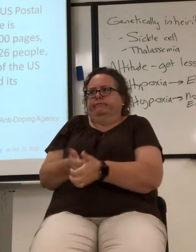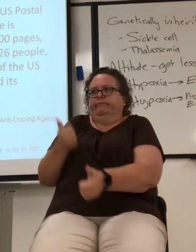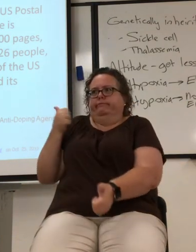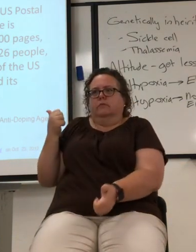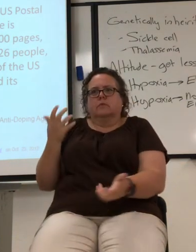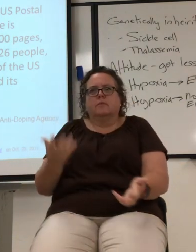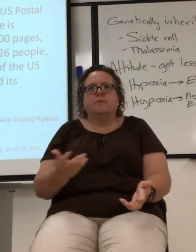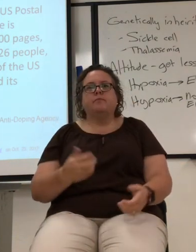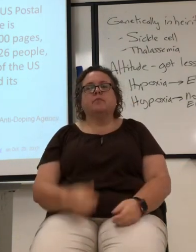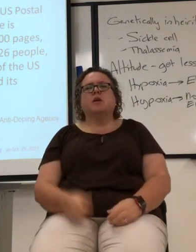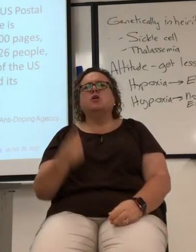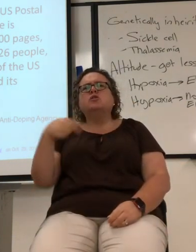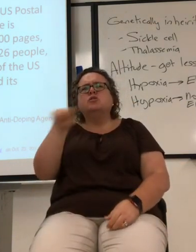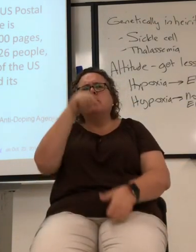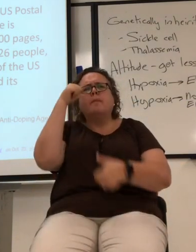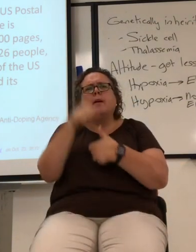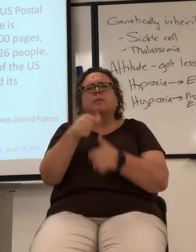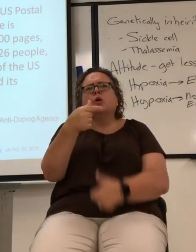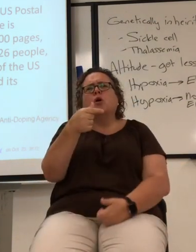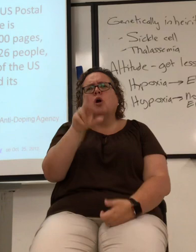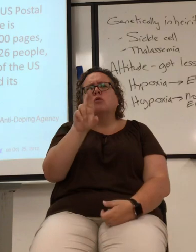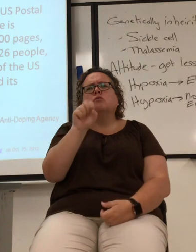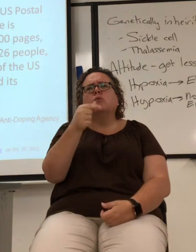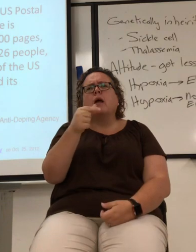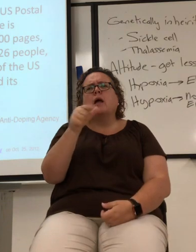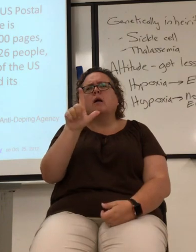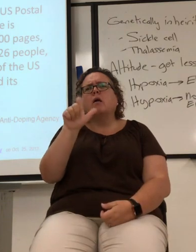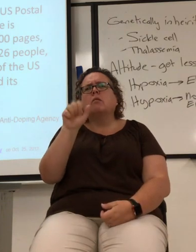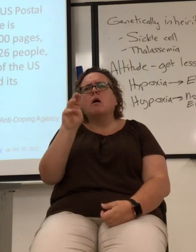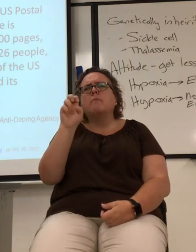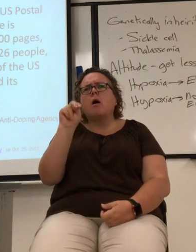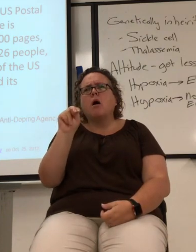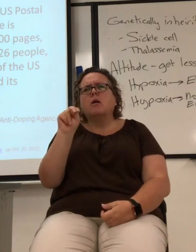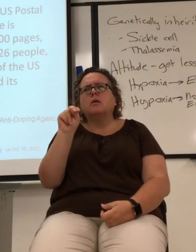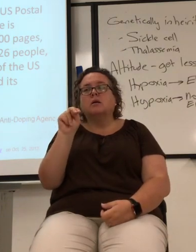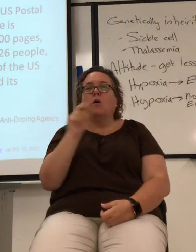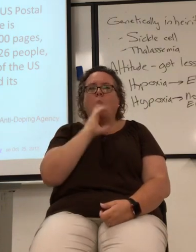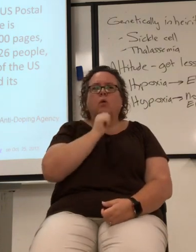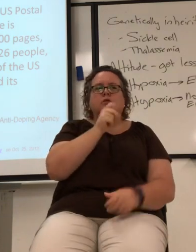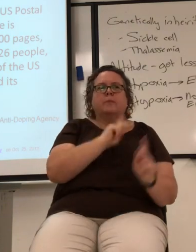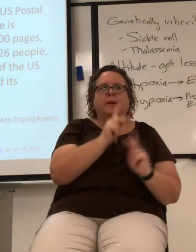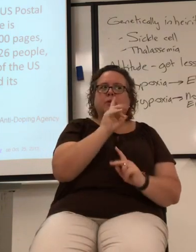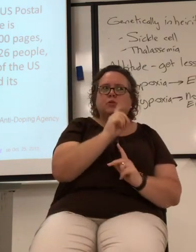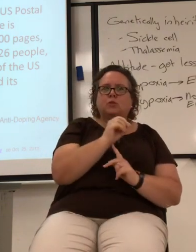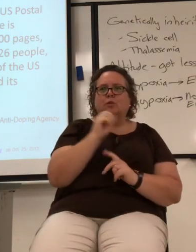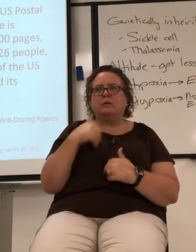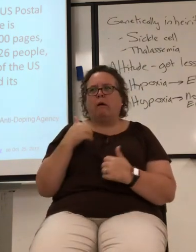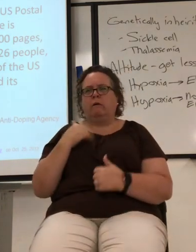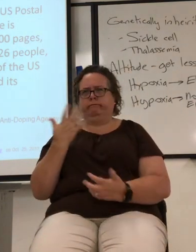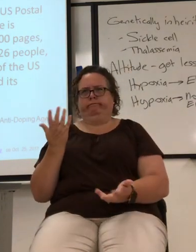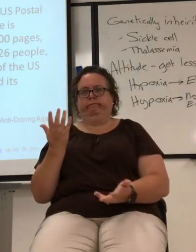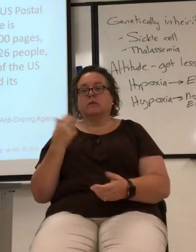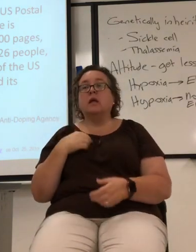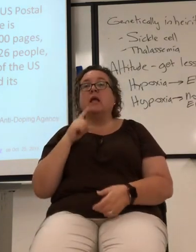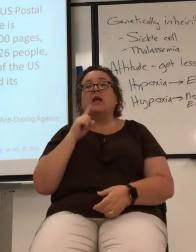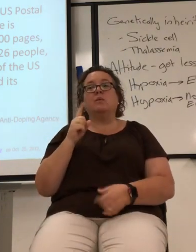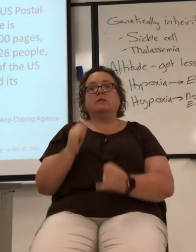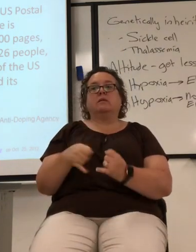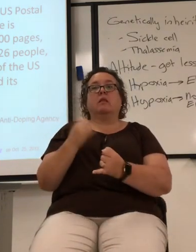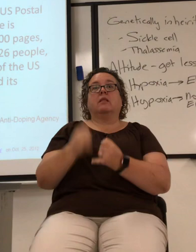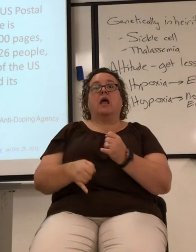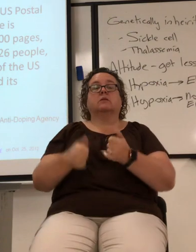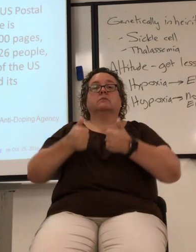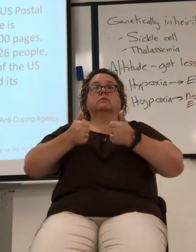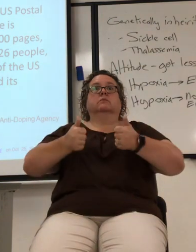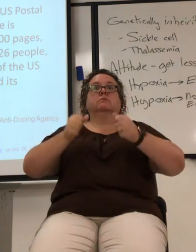Okay. You remember Greg LeMond? Okay, older people do. He was the last great U.S. cyclist that